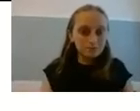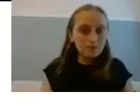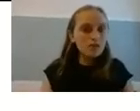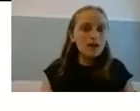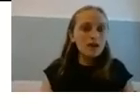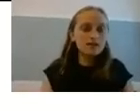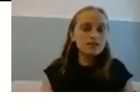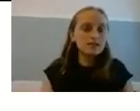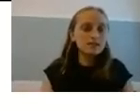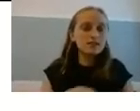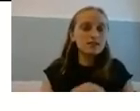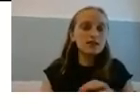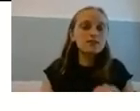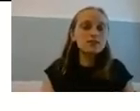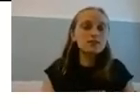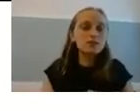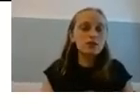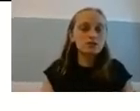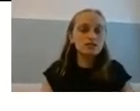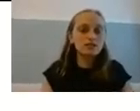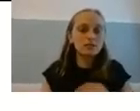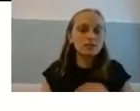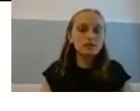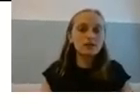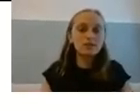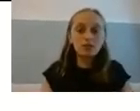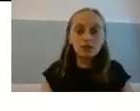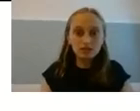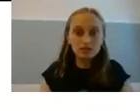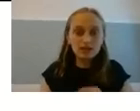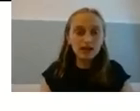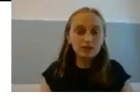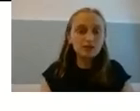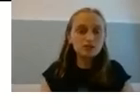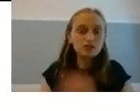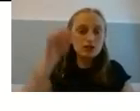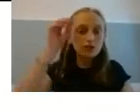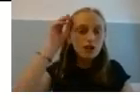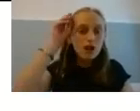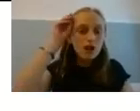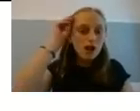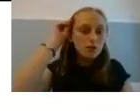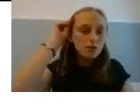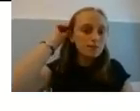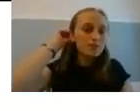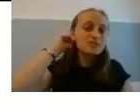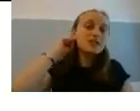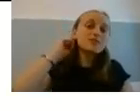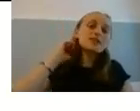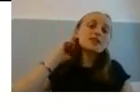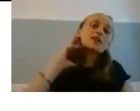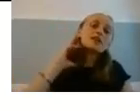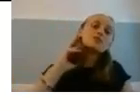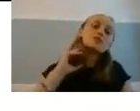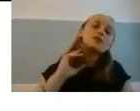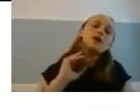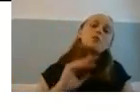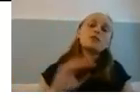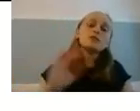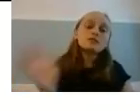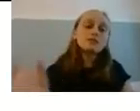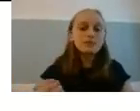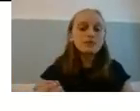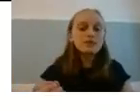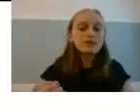and like they said the language didn't belong to the deaf community it belonged to the town and so um this deaf identity of Shilmark